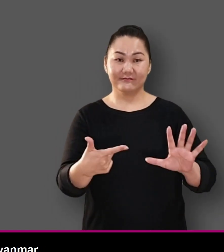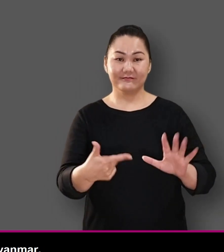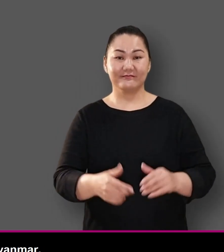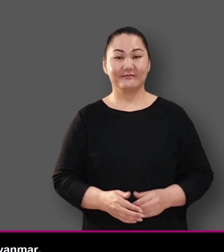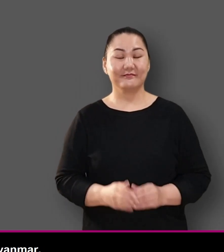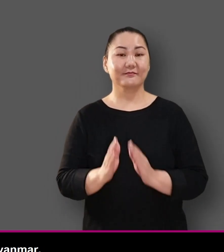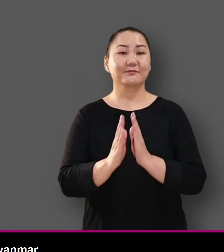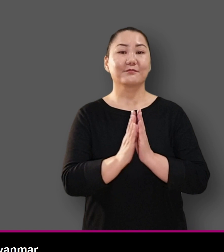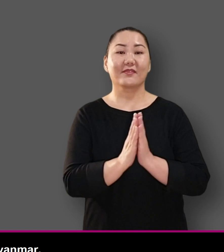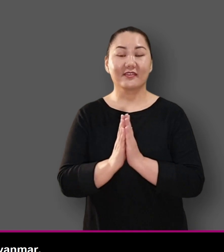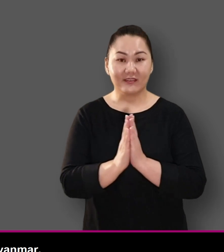Myanmar,